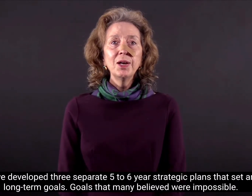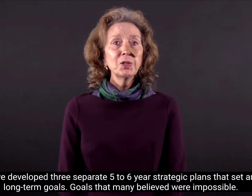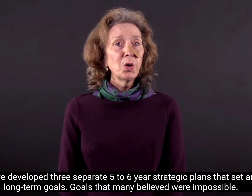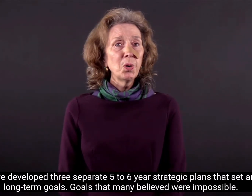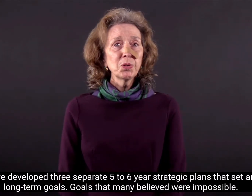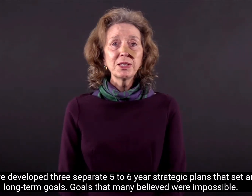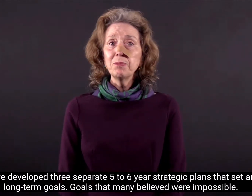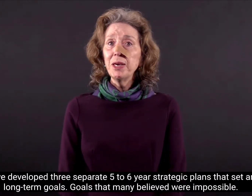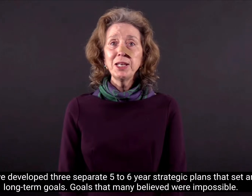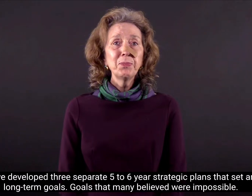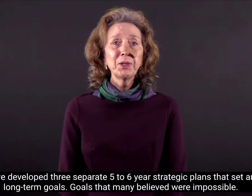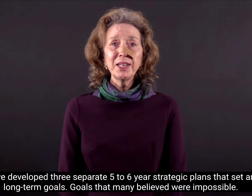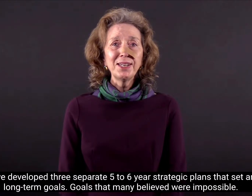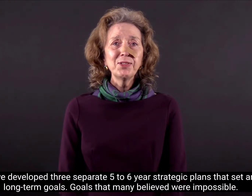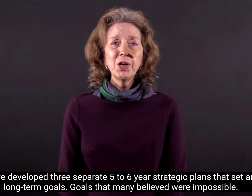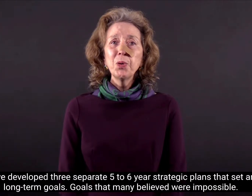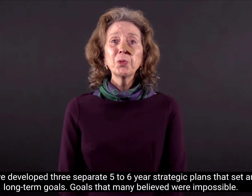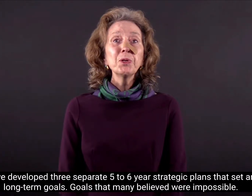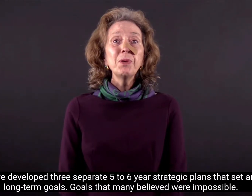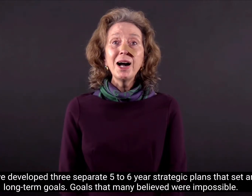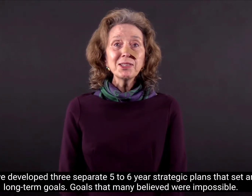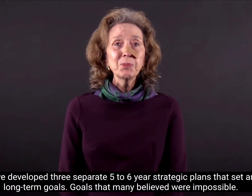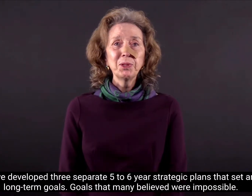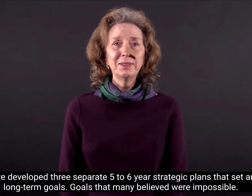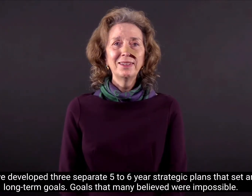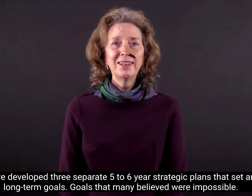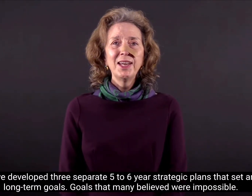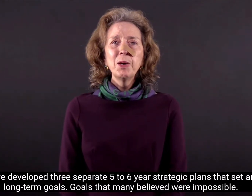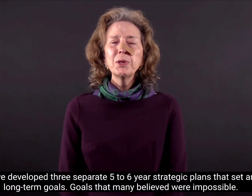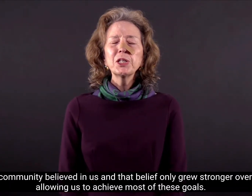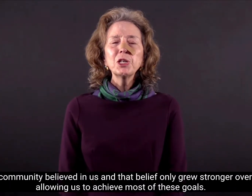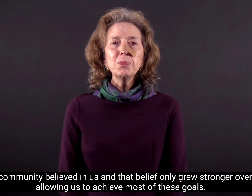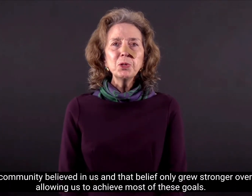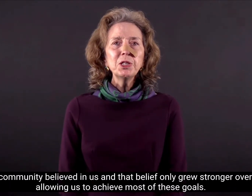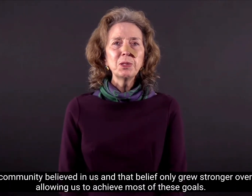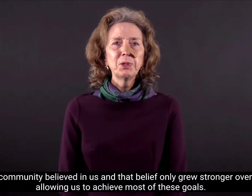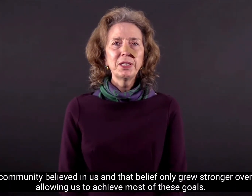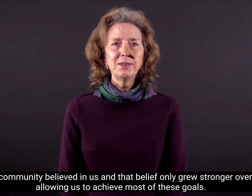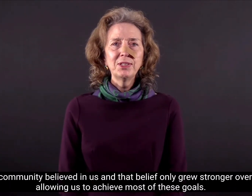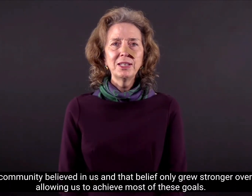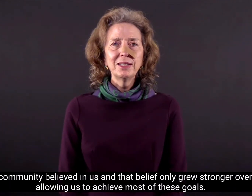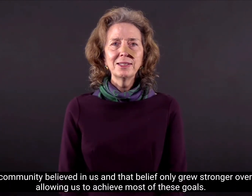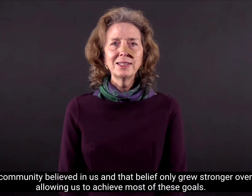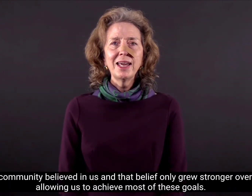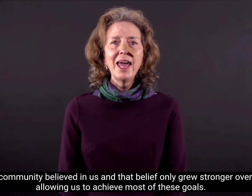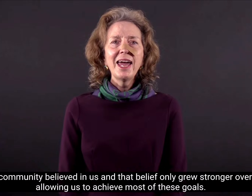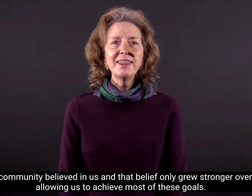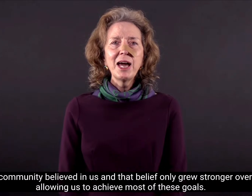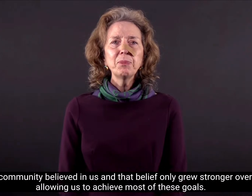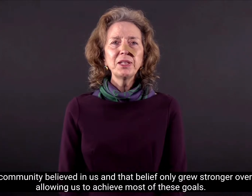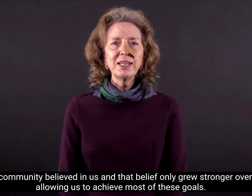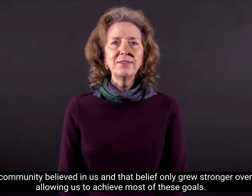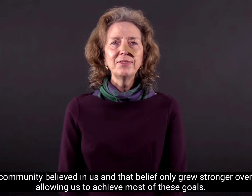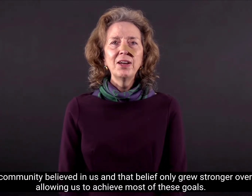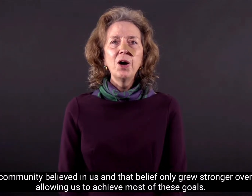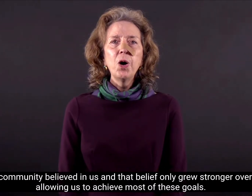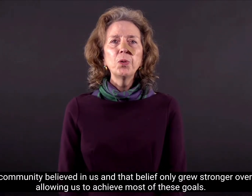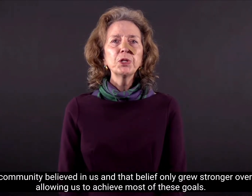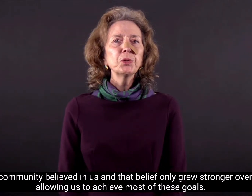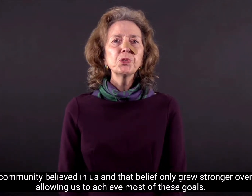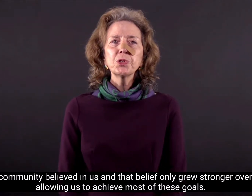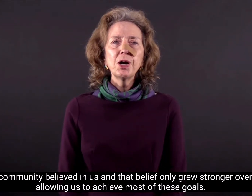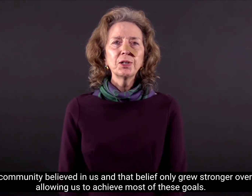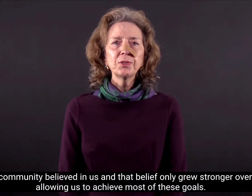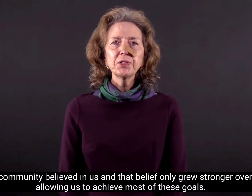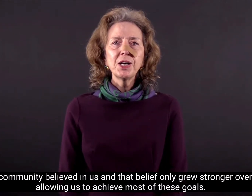goals, goals that many believed were impossible. But the community believed in us, and that belief